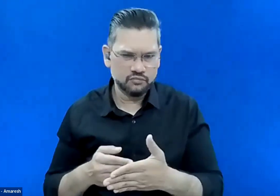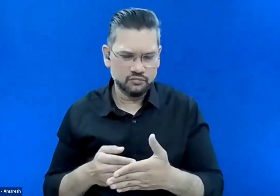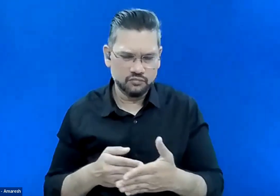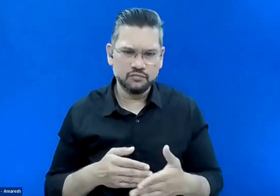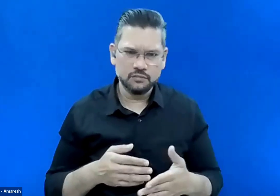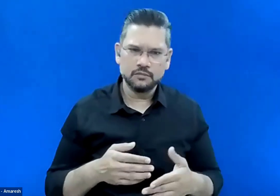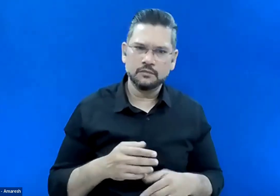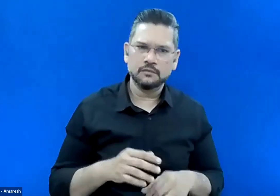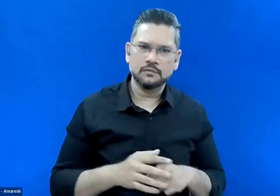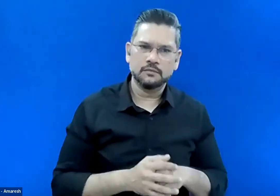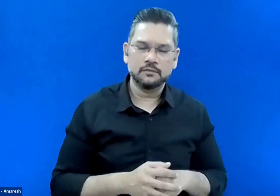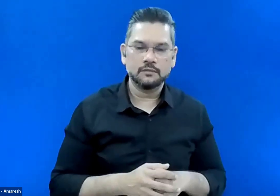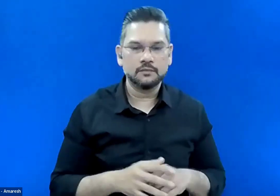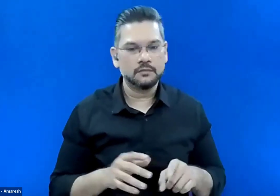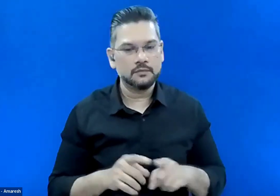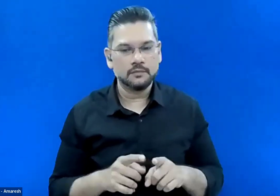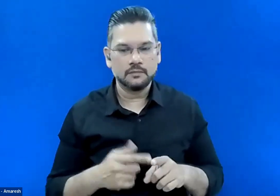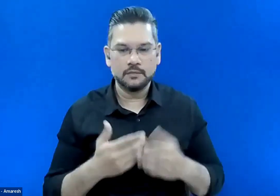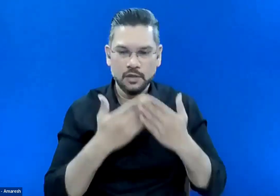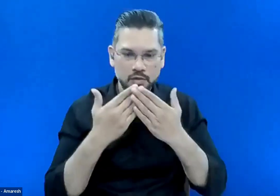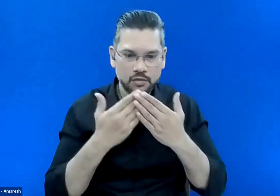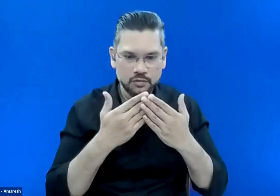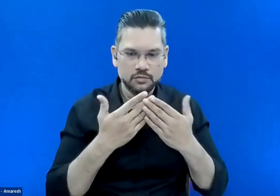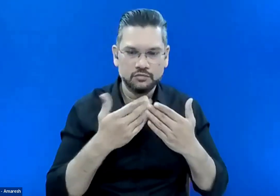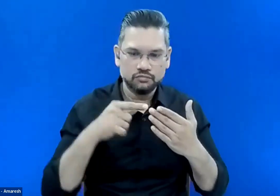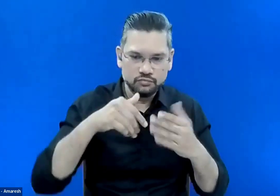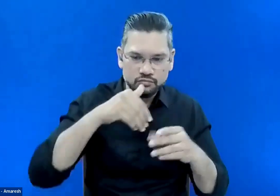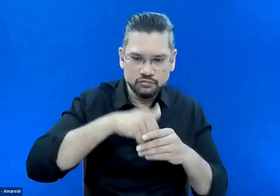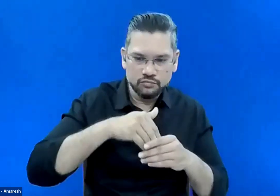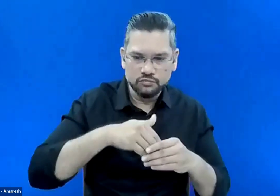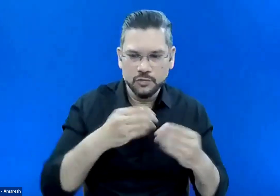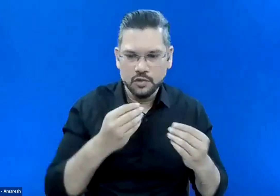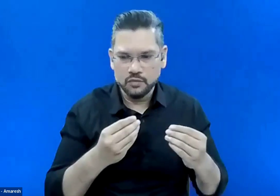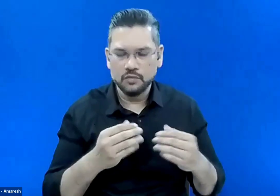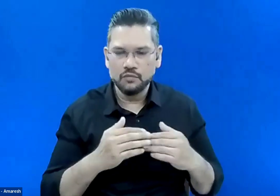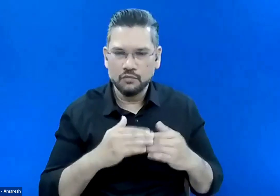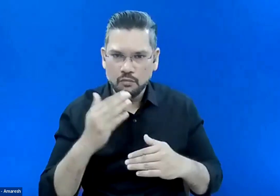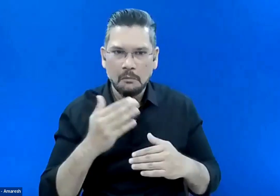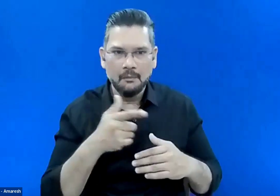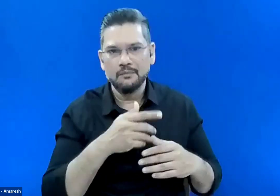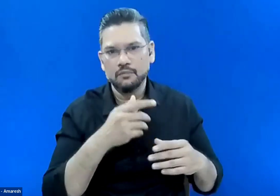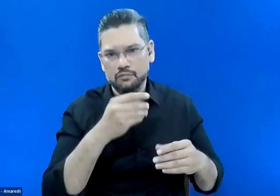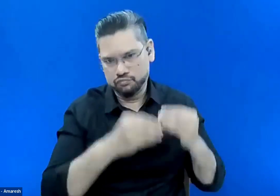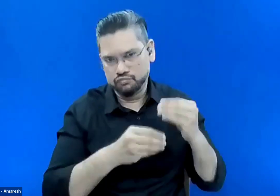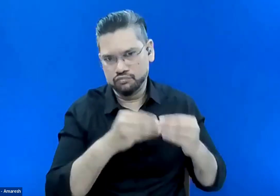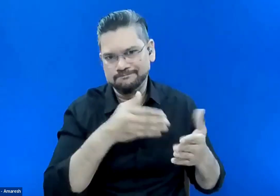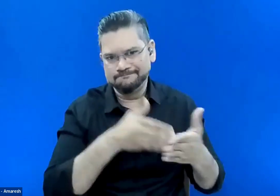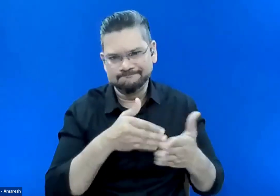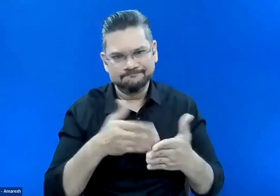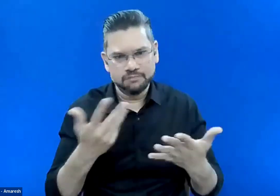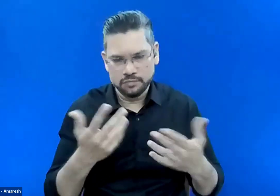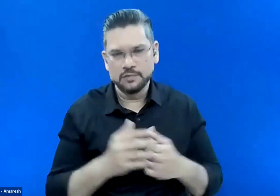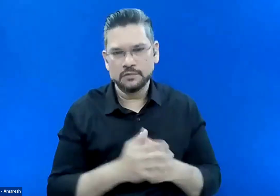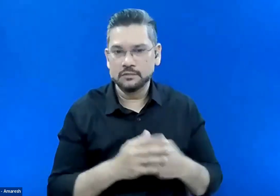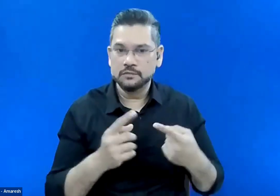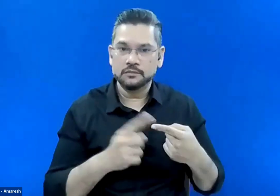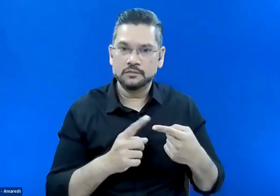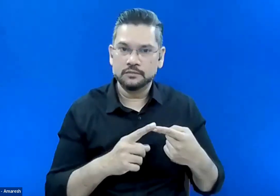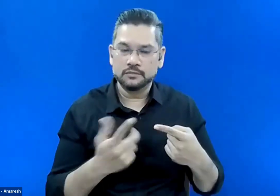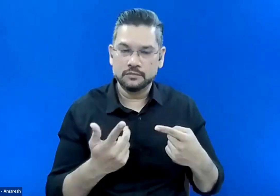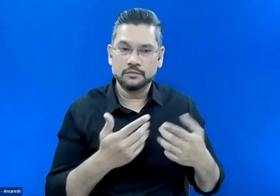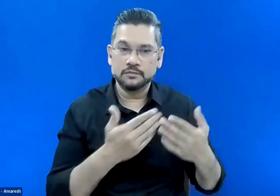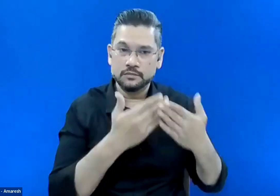the educational process, which usually makes them drop out from school. The first one is that